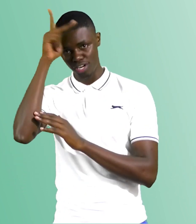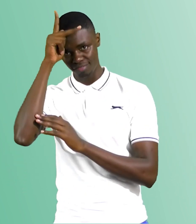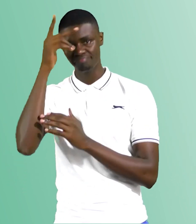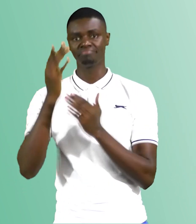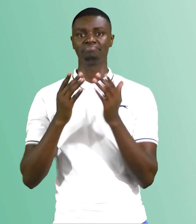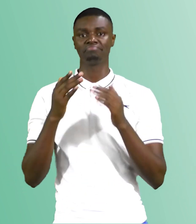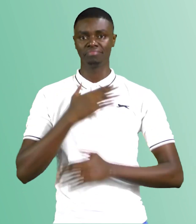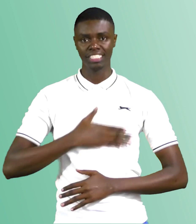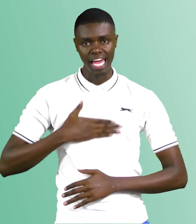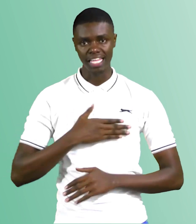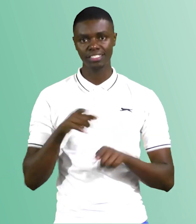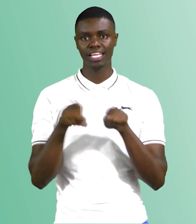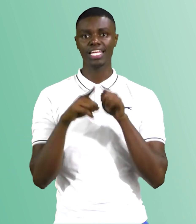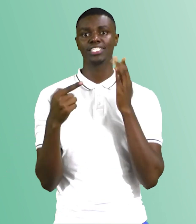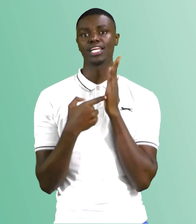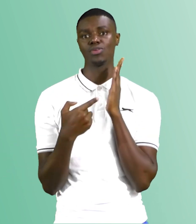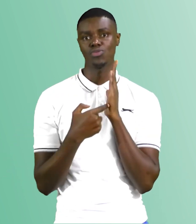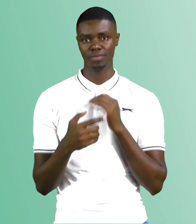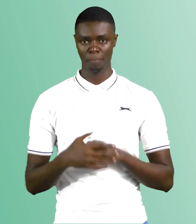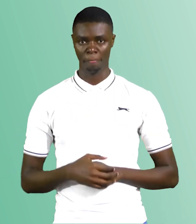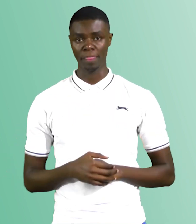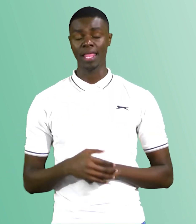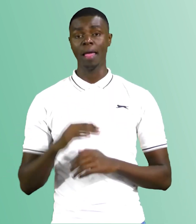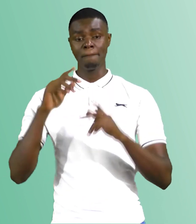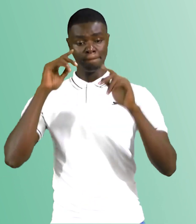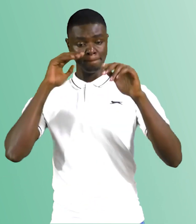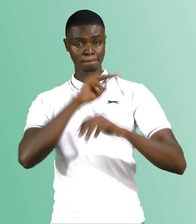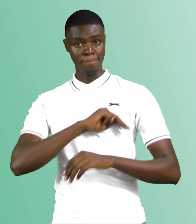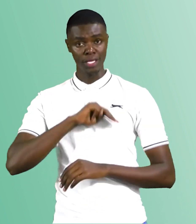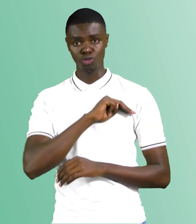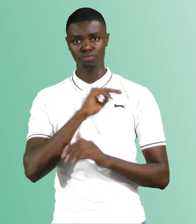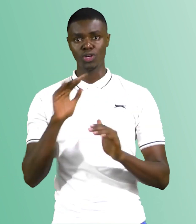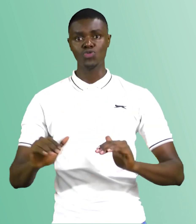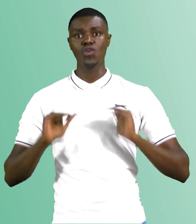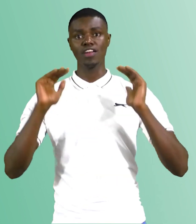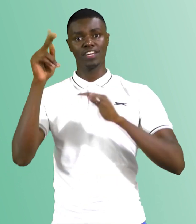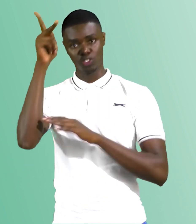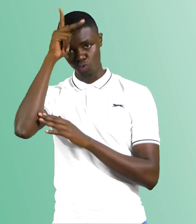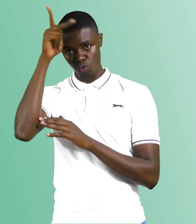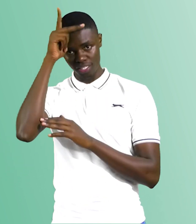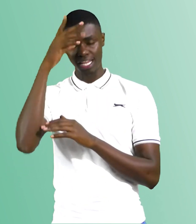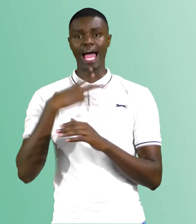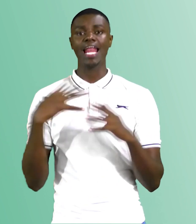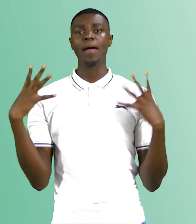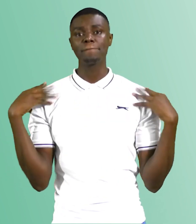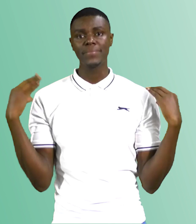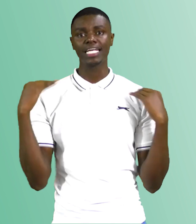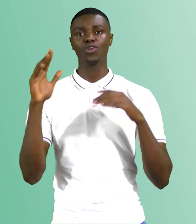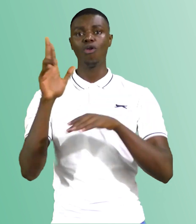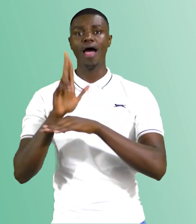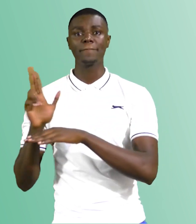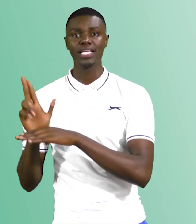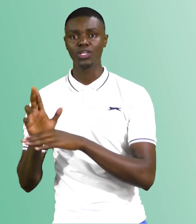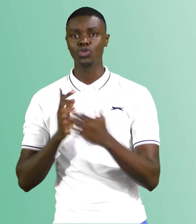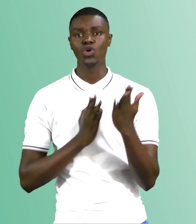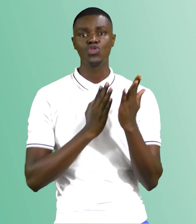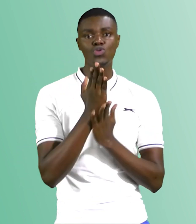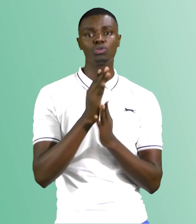knowledge, science, and technology. Our mission is to advance knowledge and its practical application through